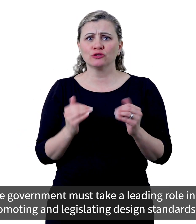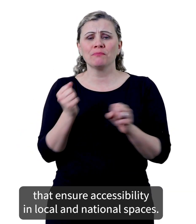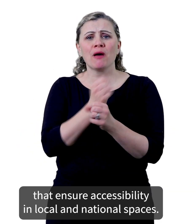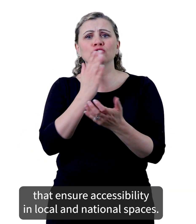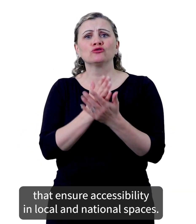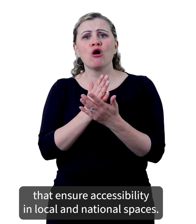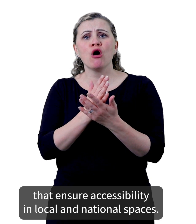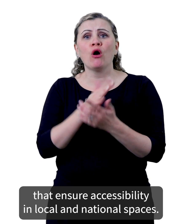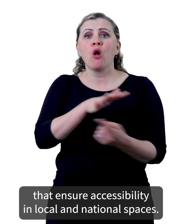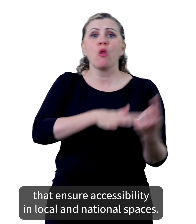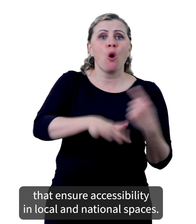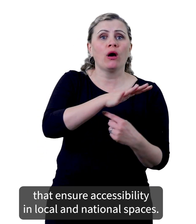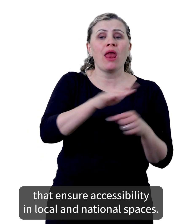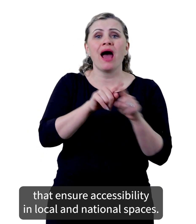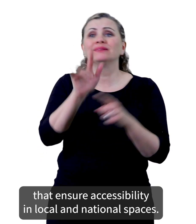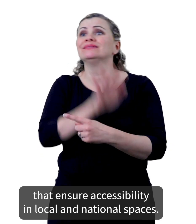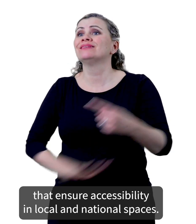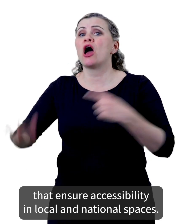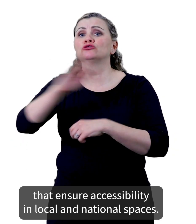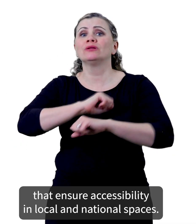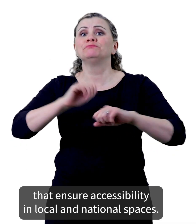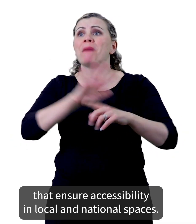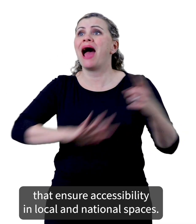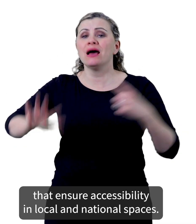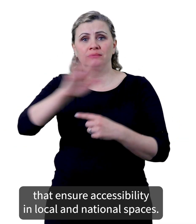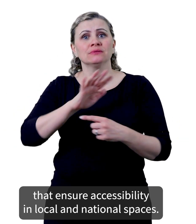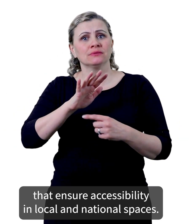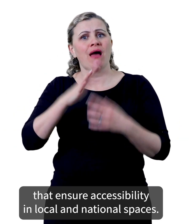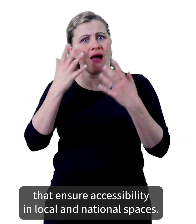that ensure accessibility in local and national spaces.